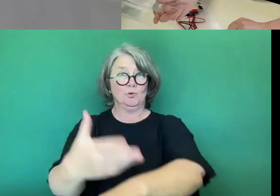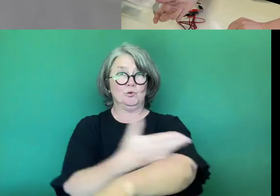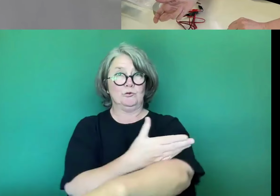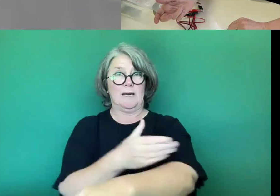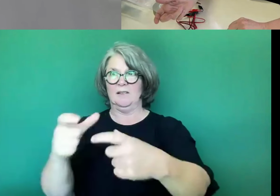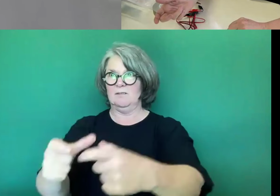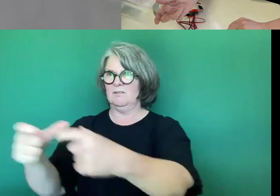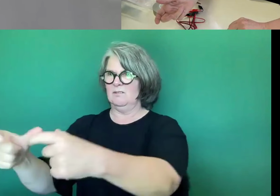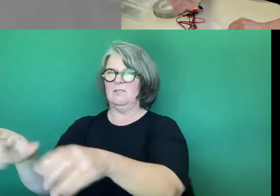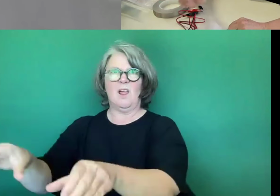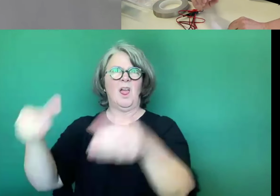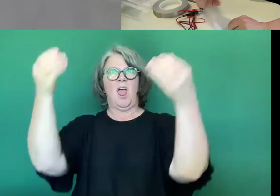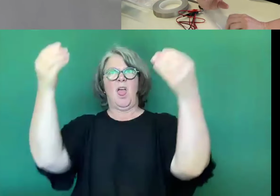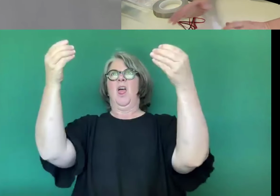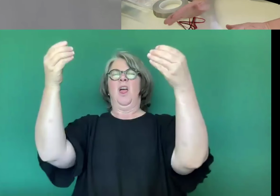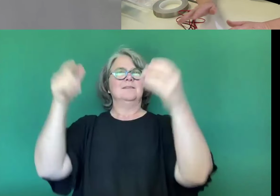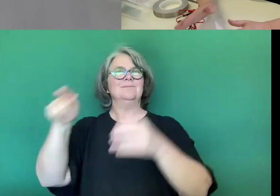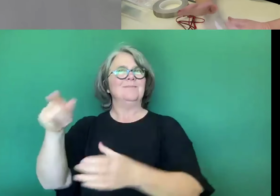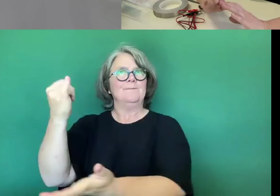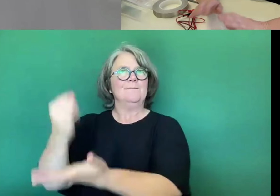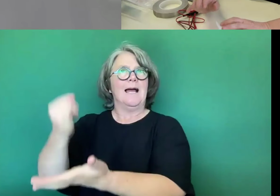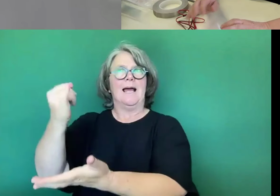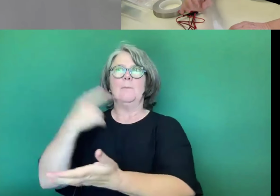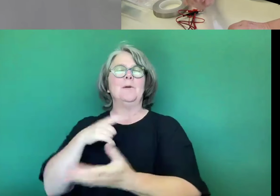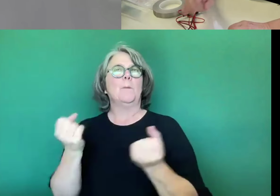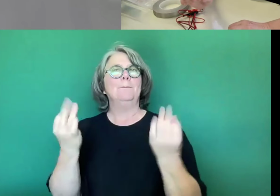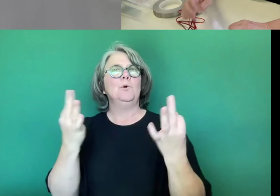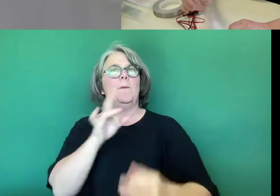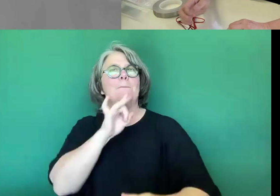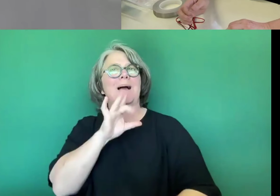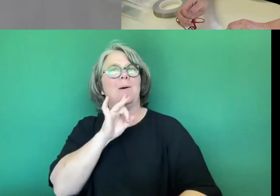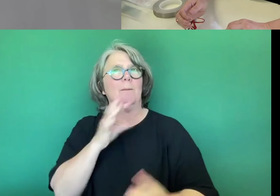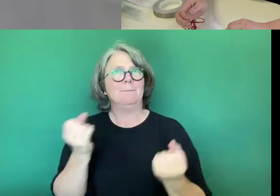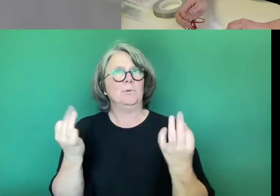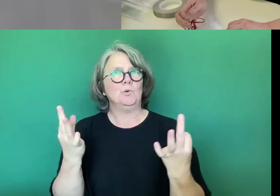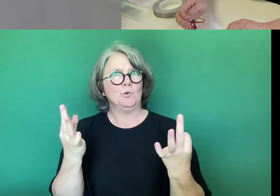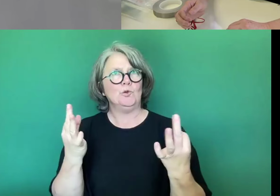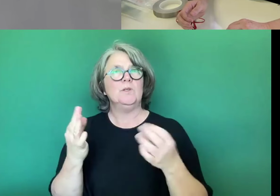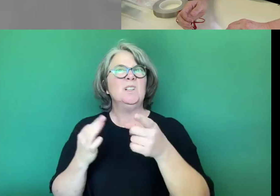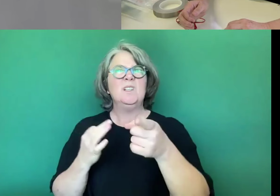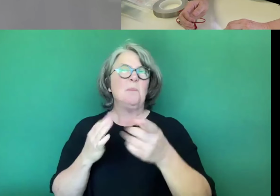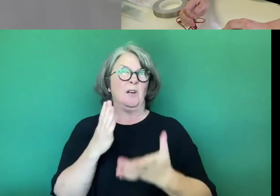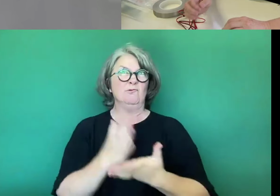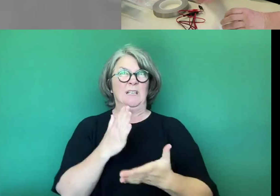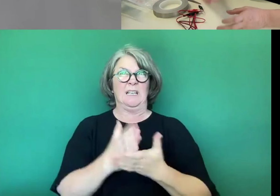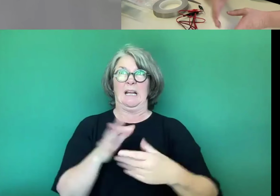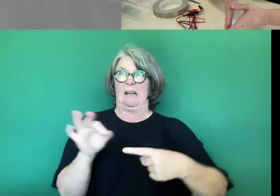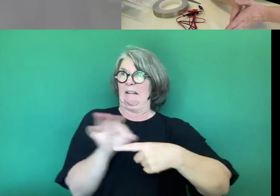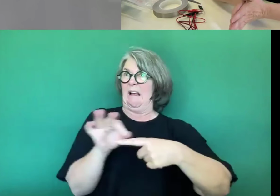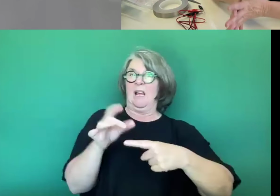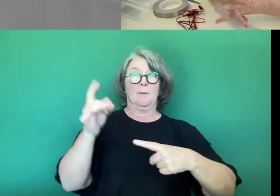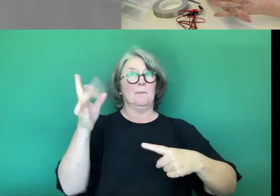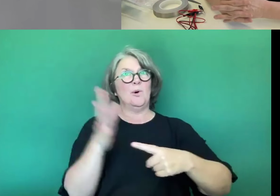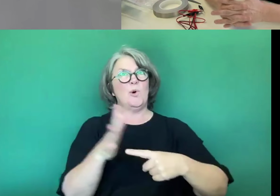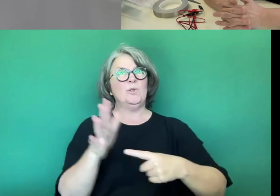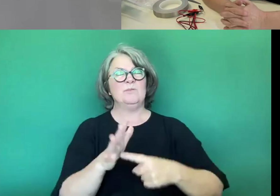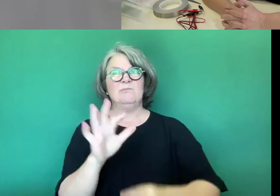any power. Other than that, you don't actually need to use the color coding. It's